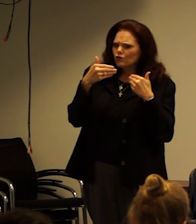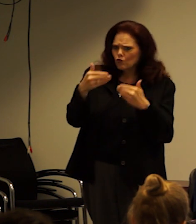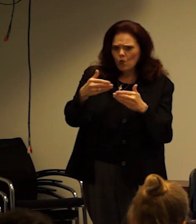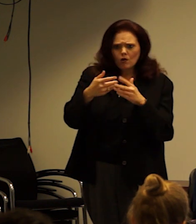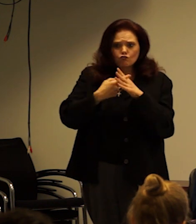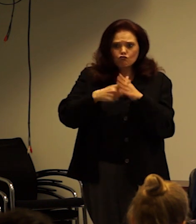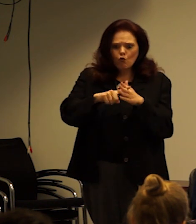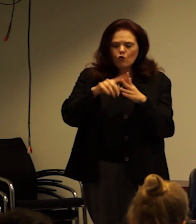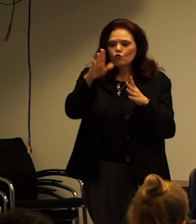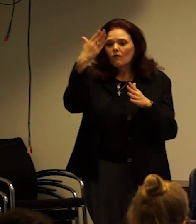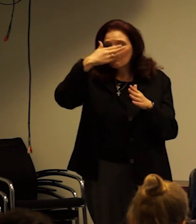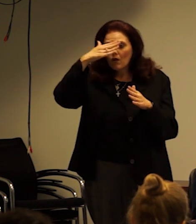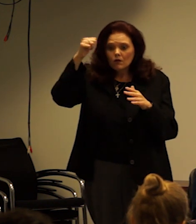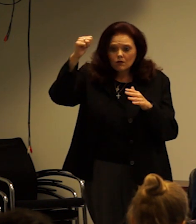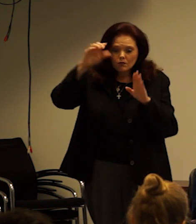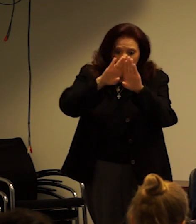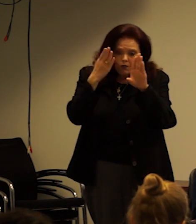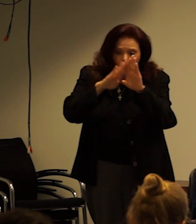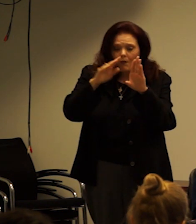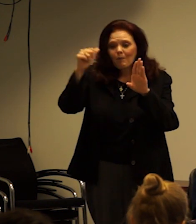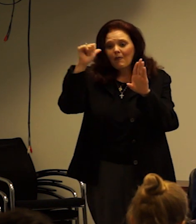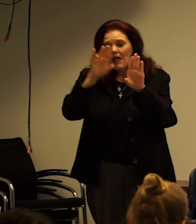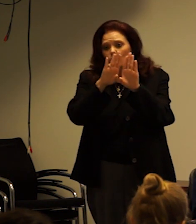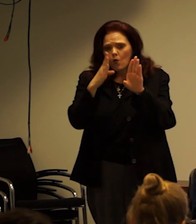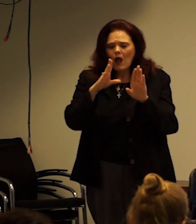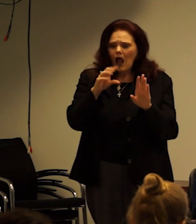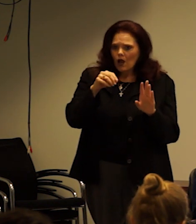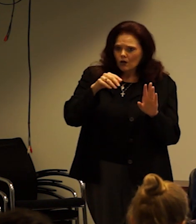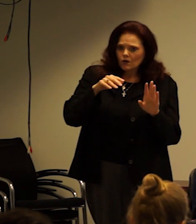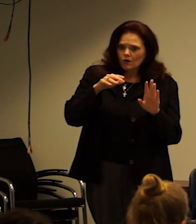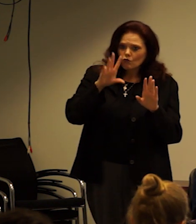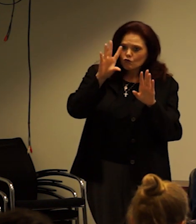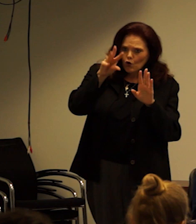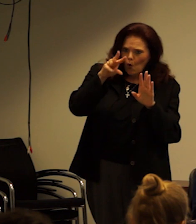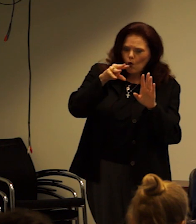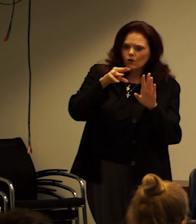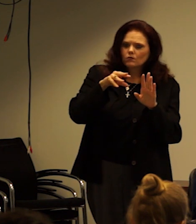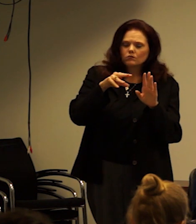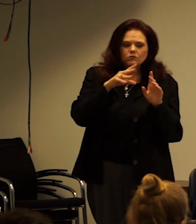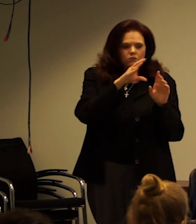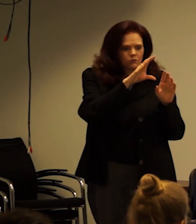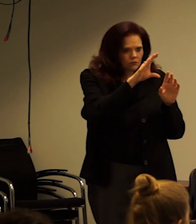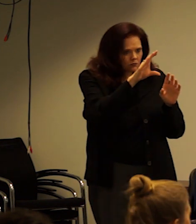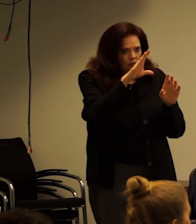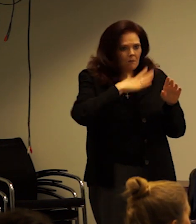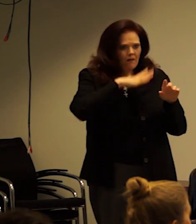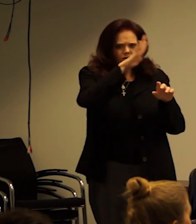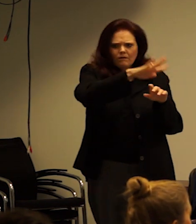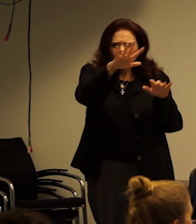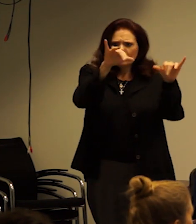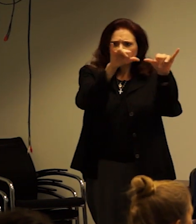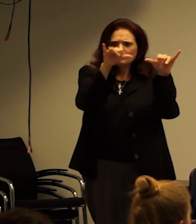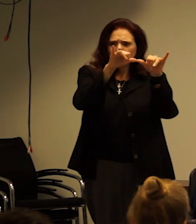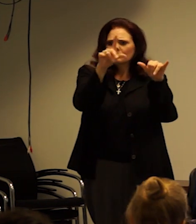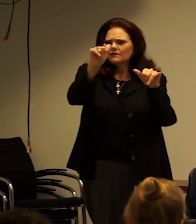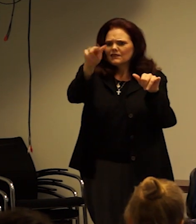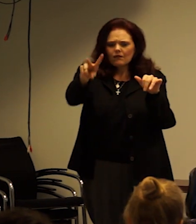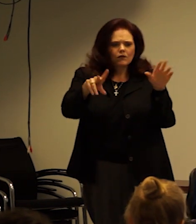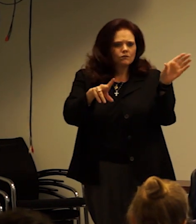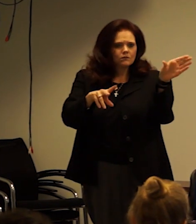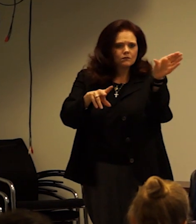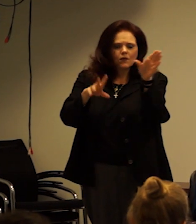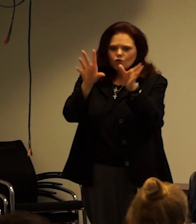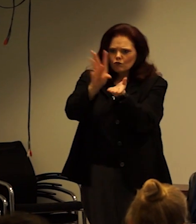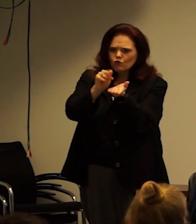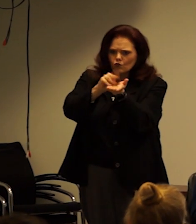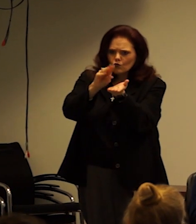at the back door, the front door, and walk through your house and record. This is my big 55-inch screen TV, you know.